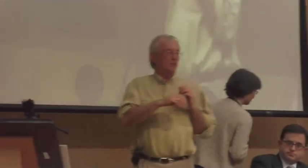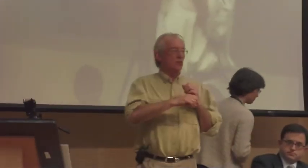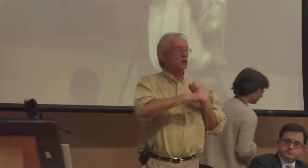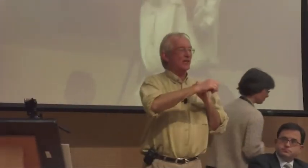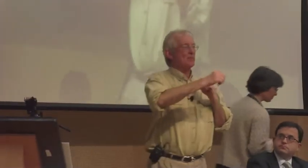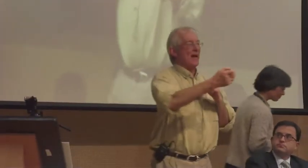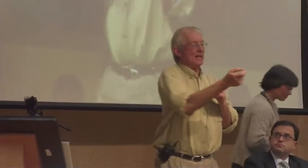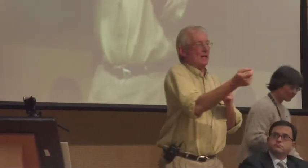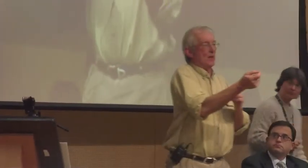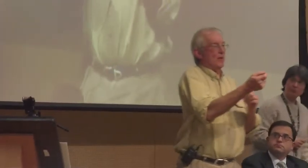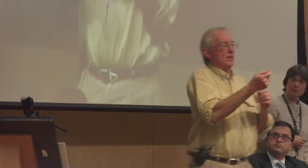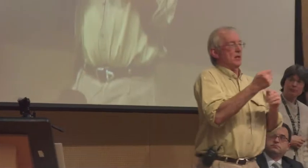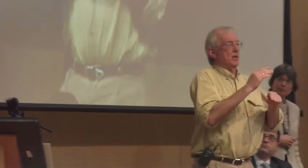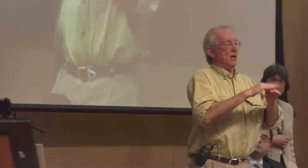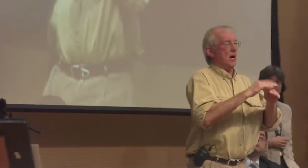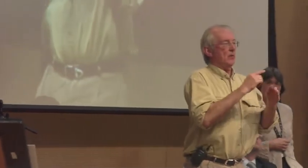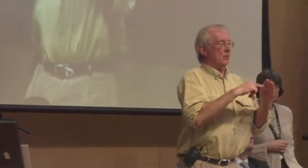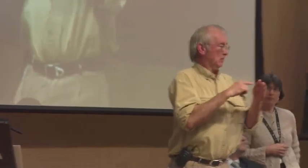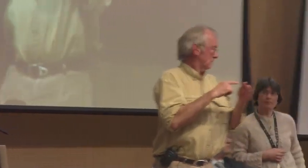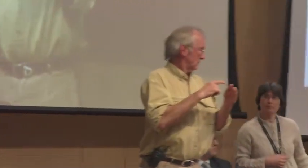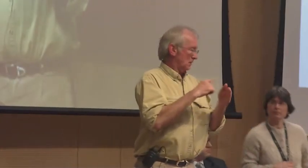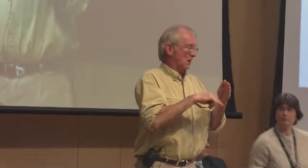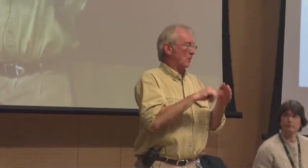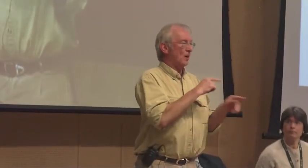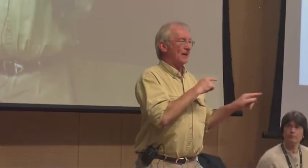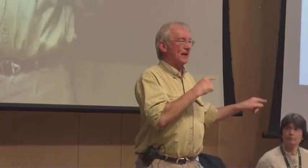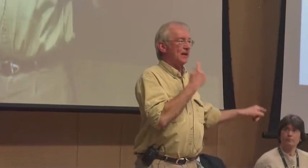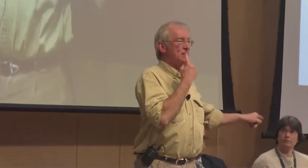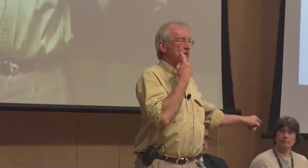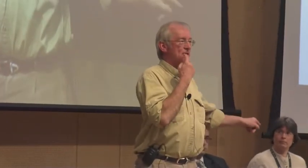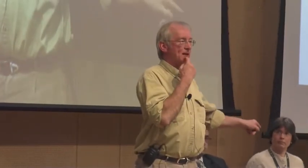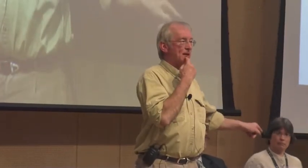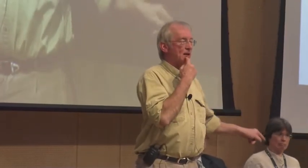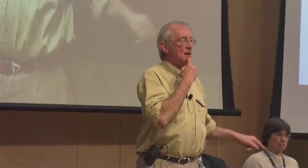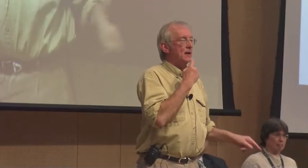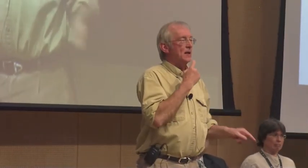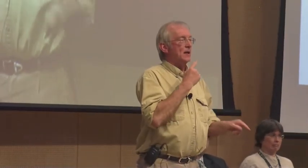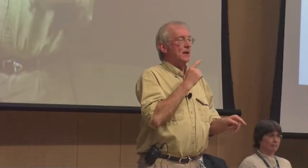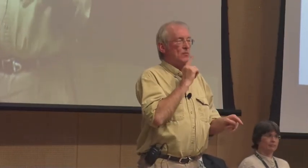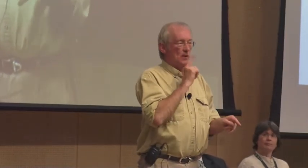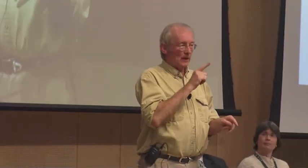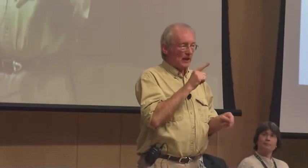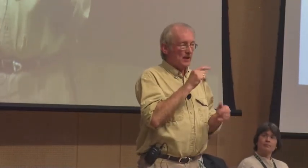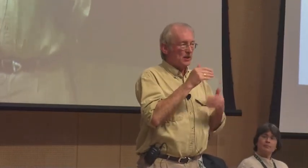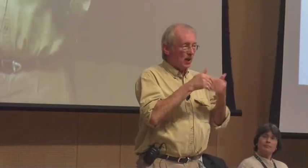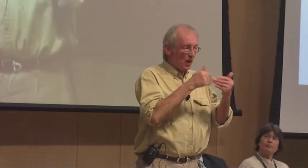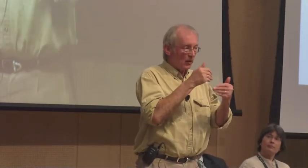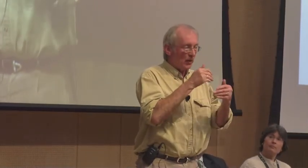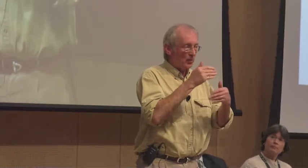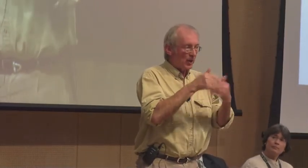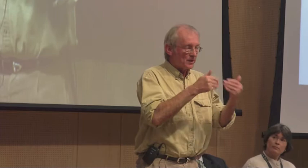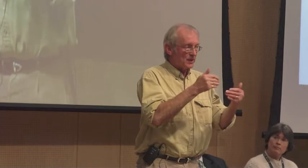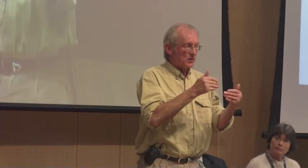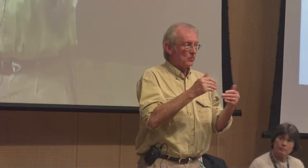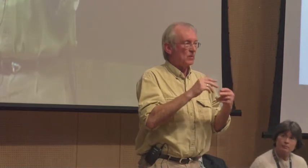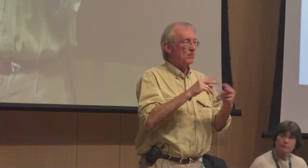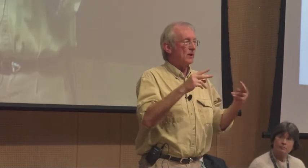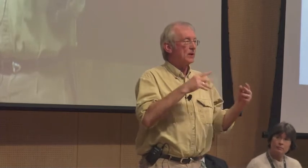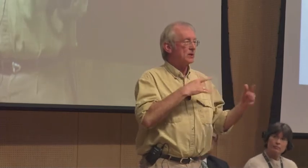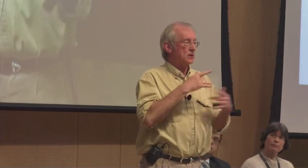Just to expand a little bit on what Katie just said. It really is an ongoing process. We're very